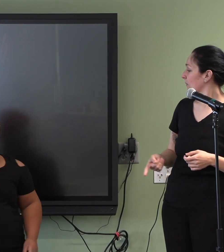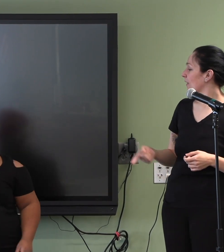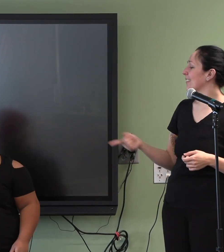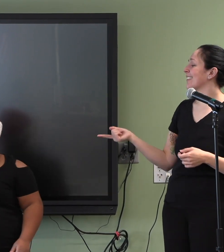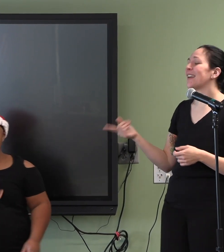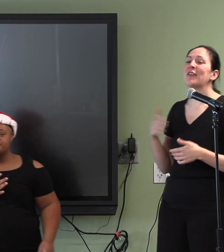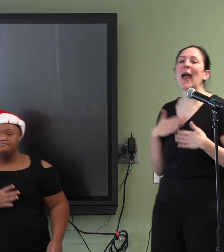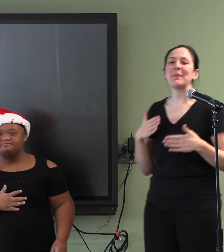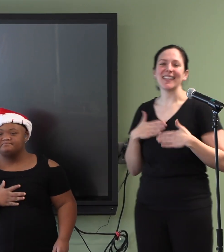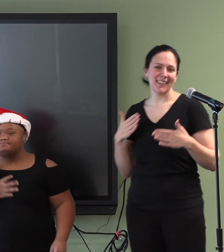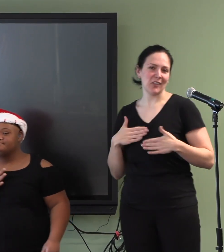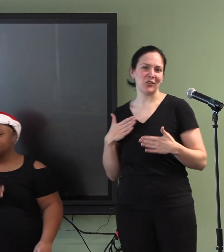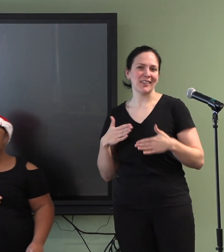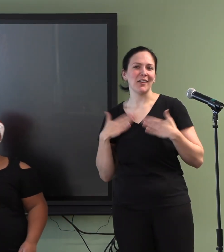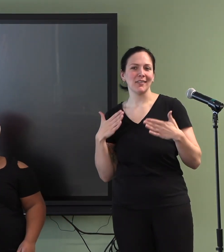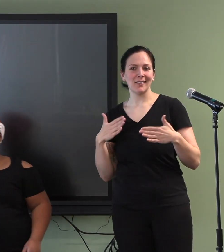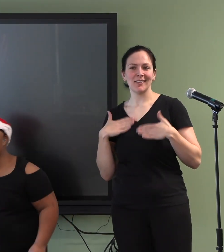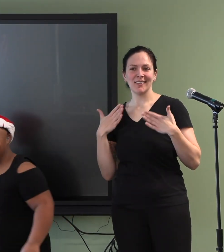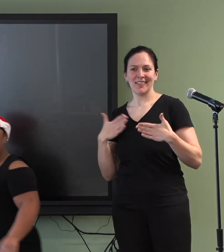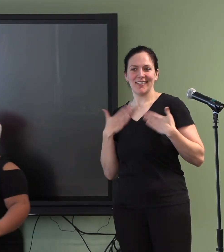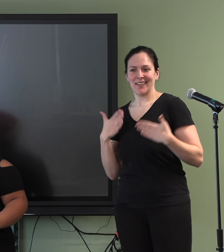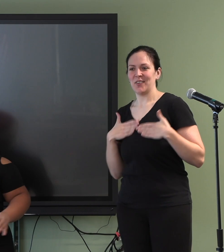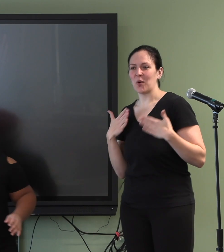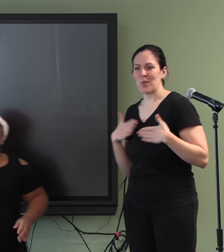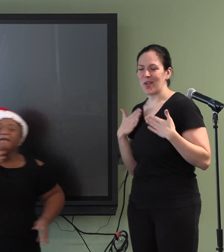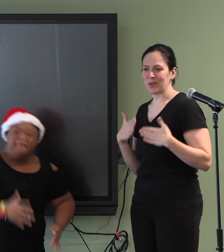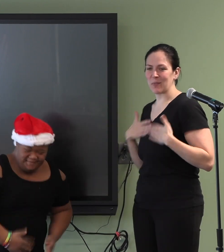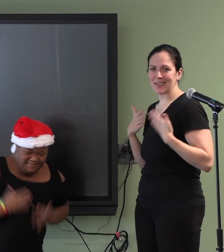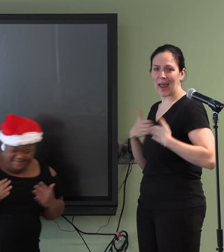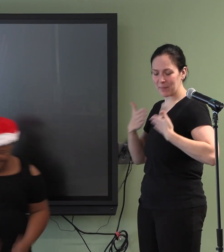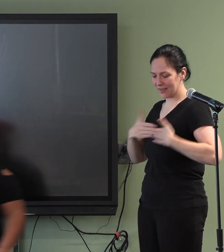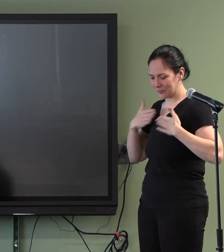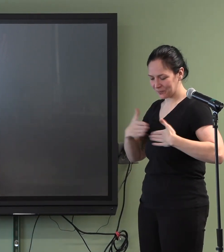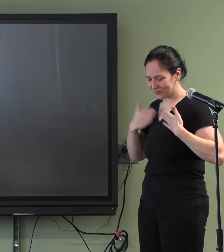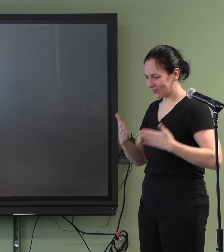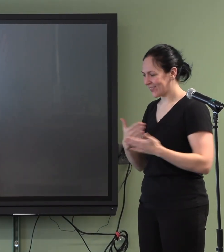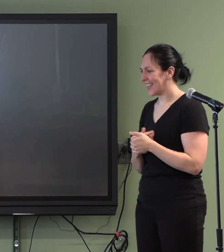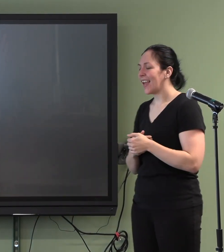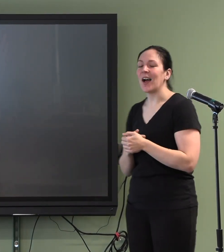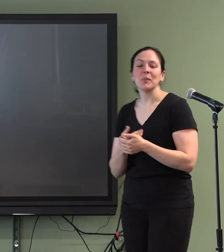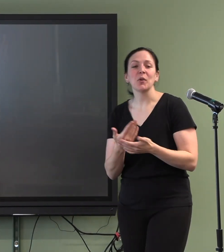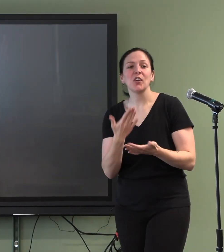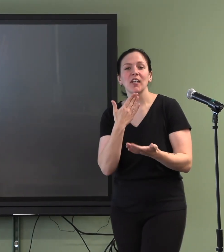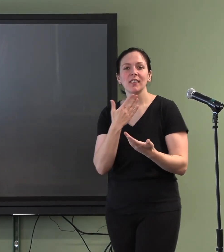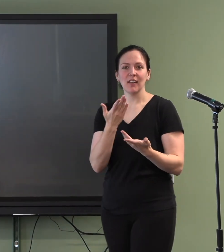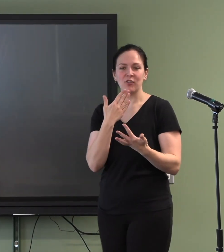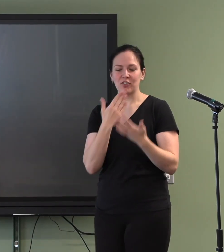This is a sign for happy. This is Giselle's normal response. Happy. So good is just like